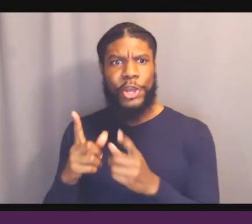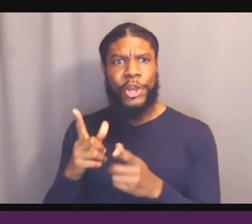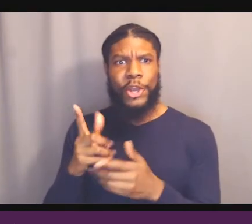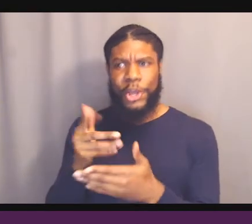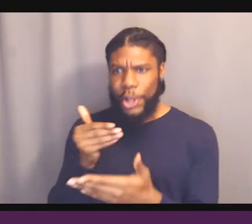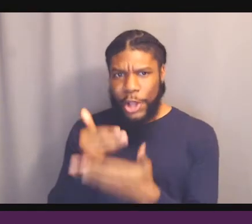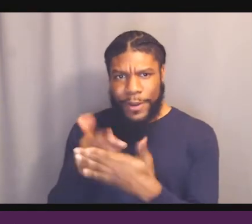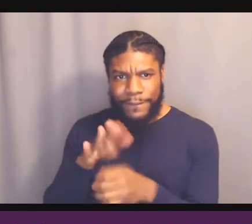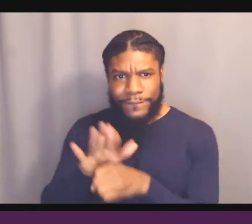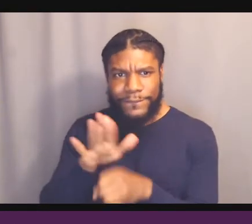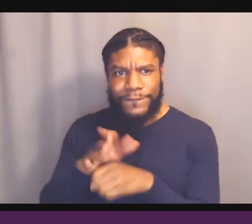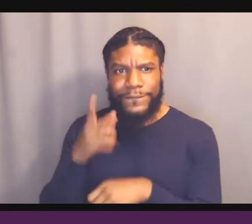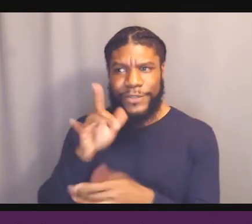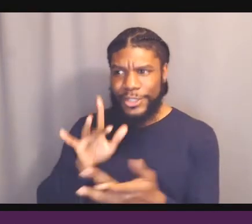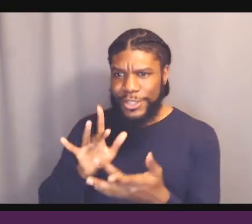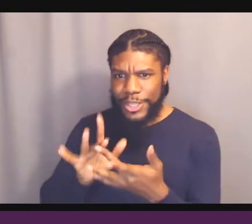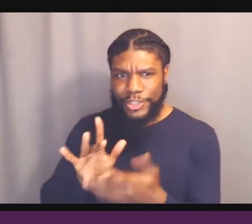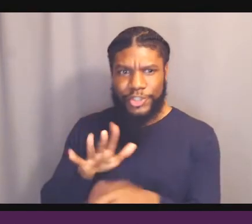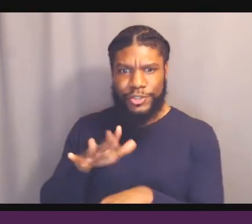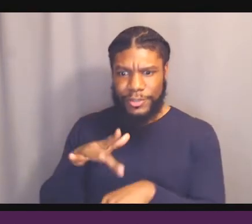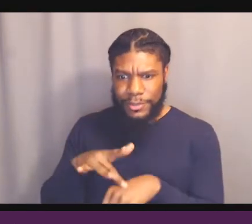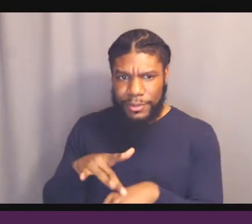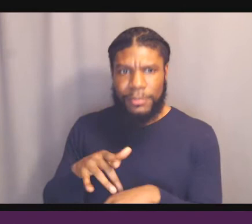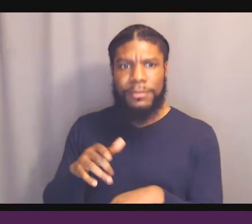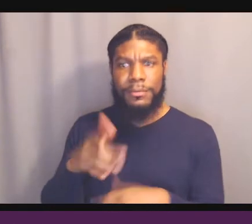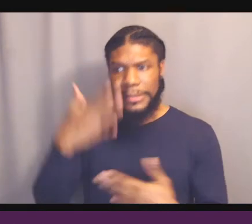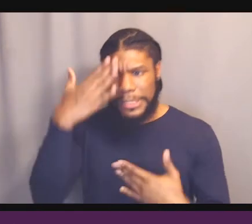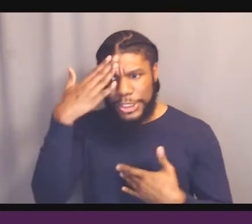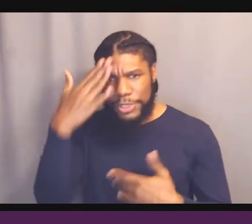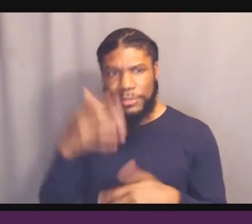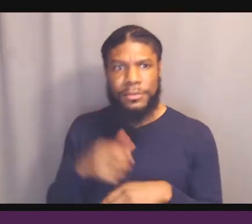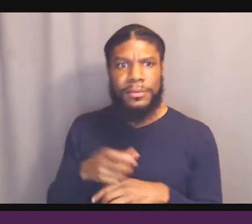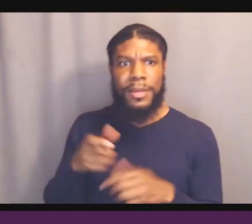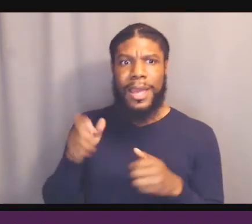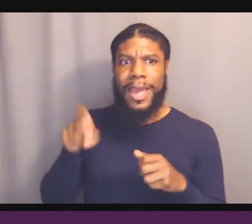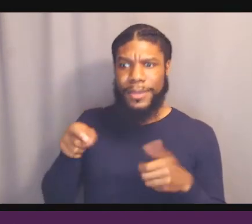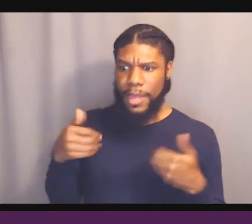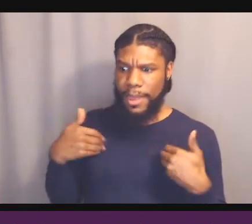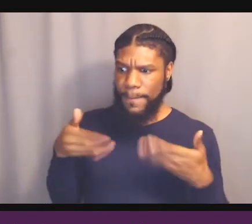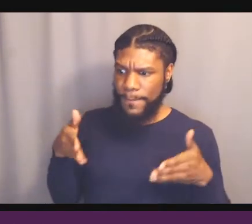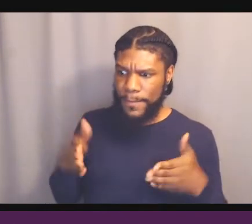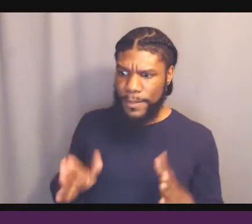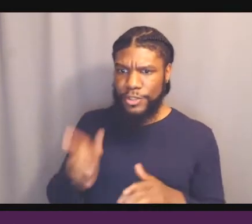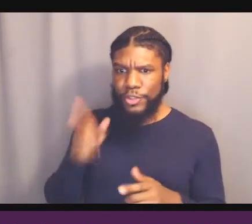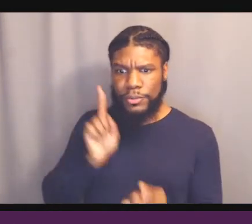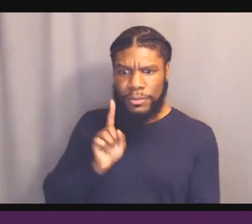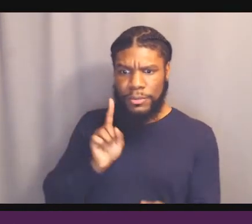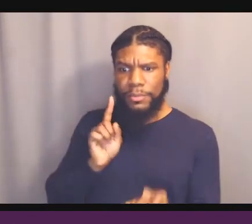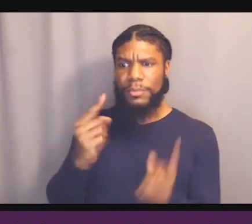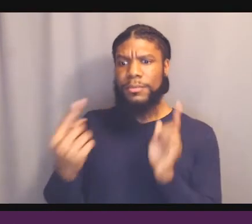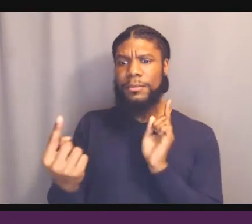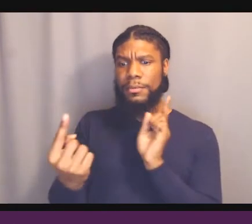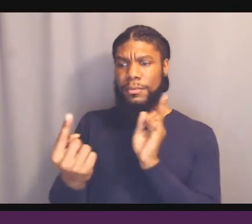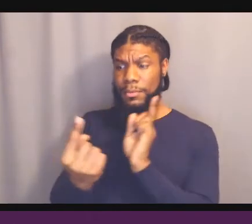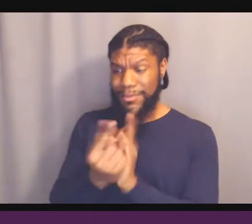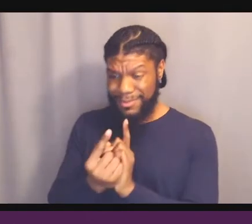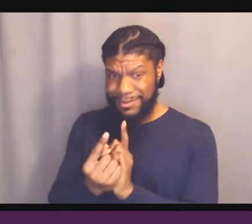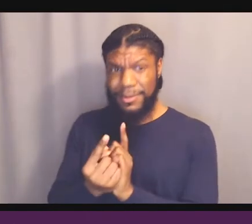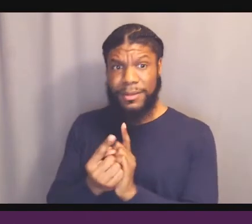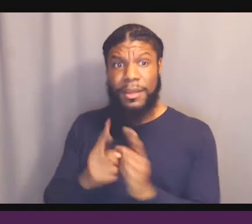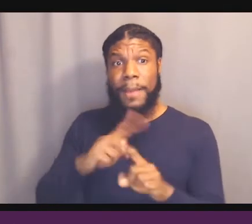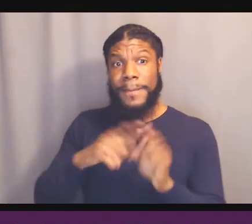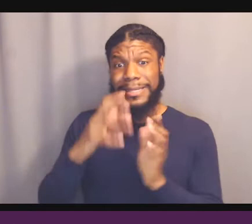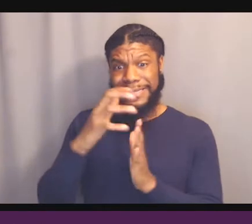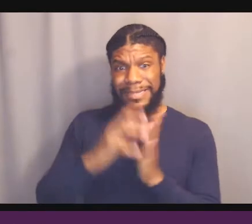permission to be in her personal space, to be in her personal affairs. But the text says when she was